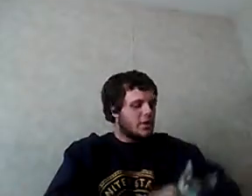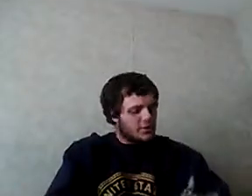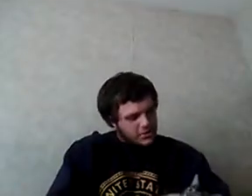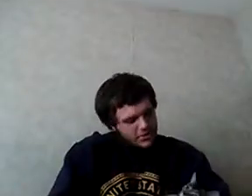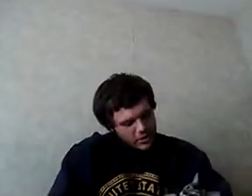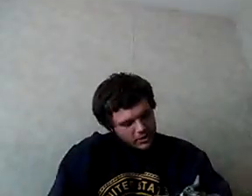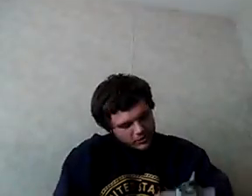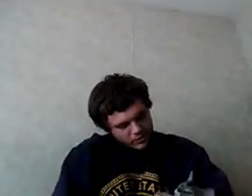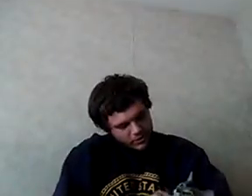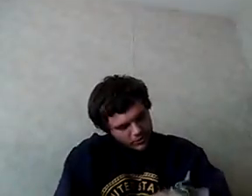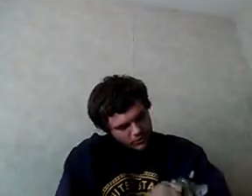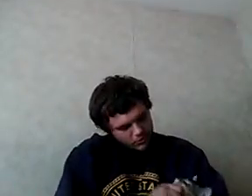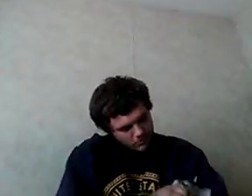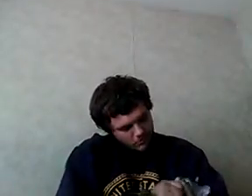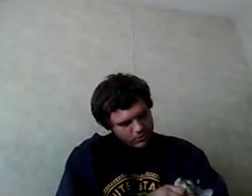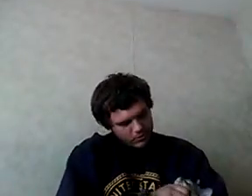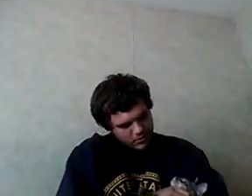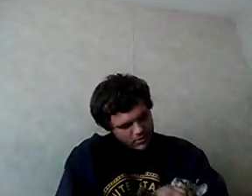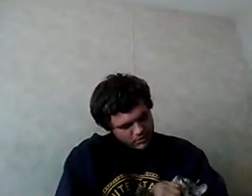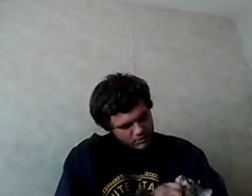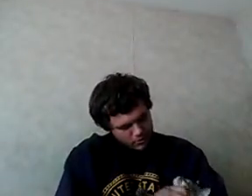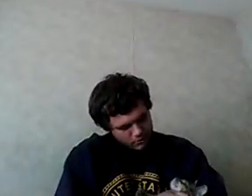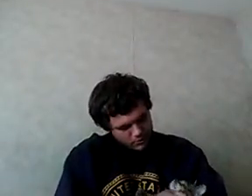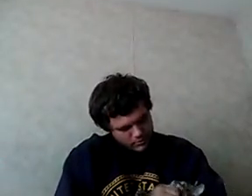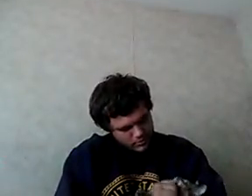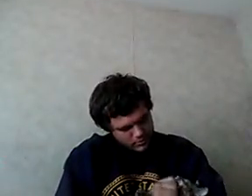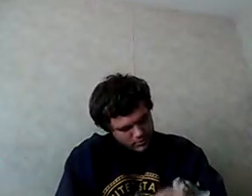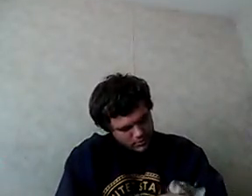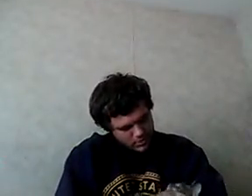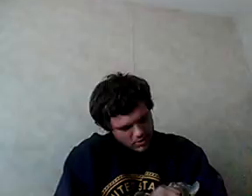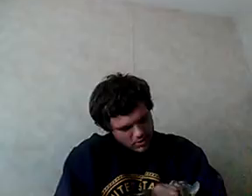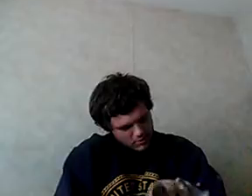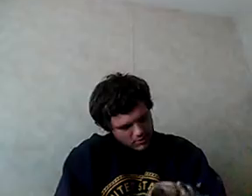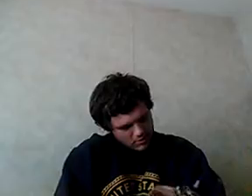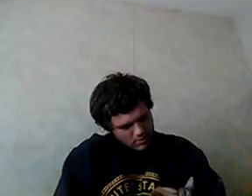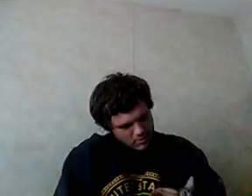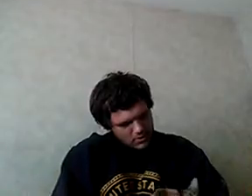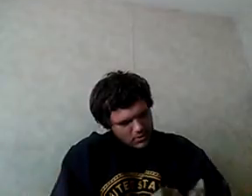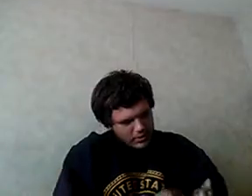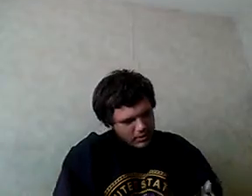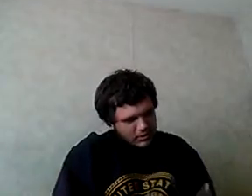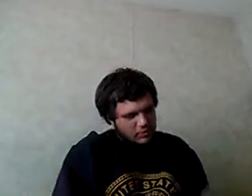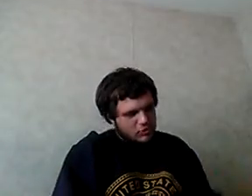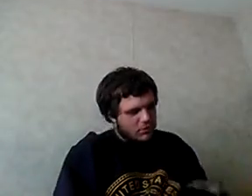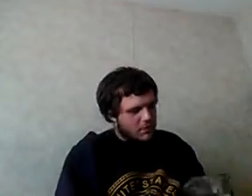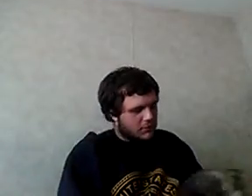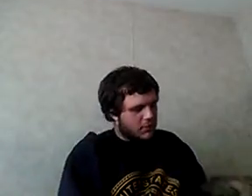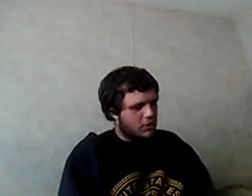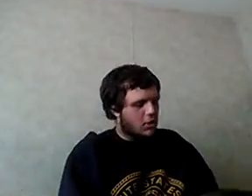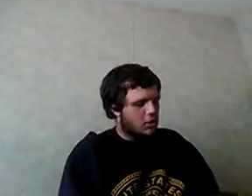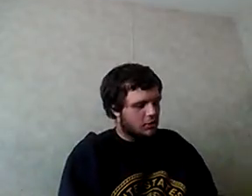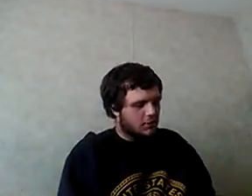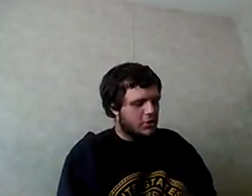Yeah, you decided to join the YouTube video, didn't you? Yeah. Now get down, I'm trying to make a vlog,